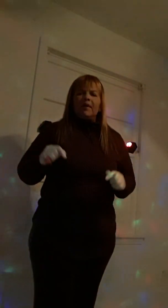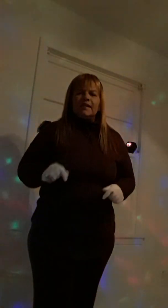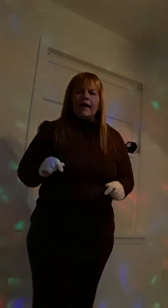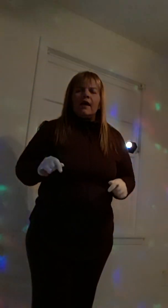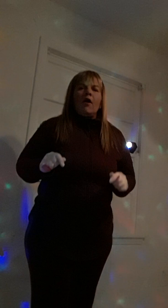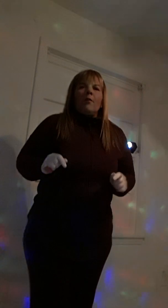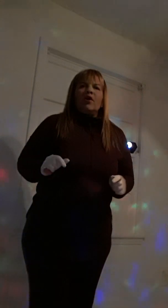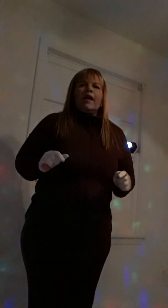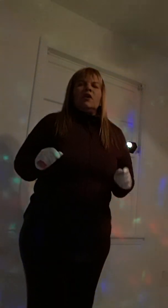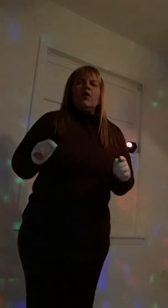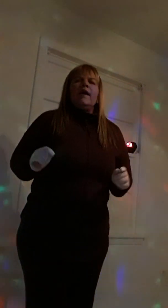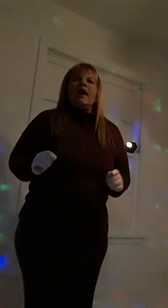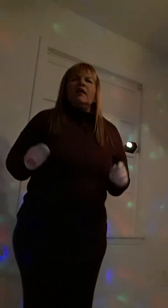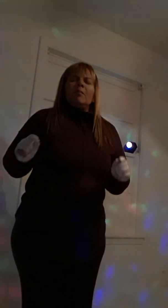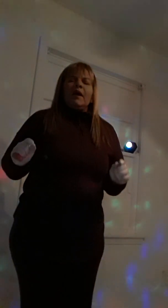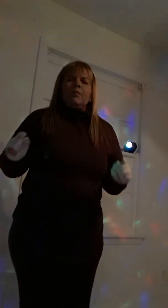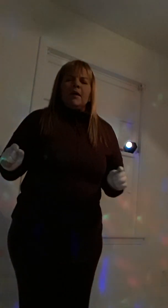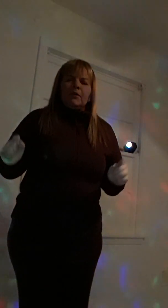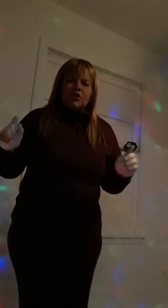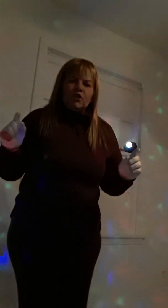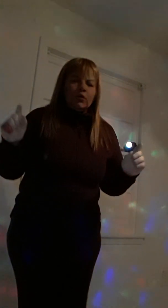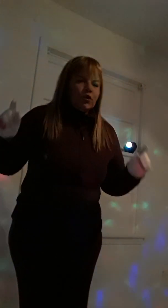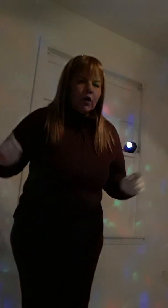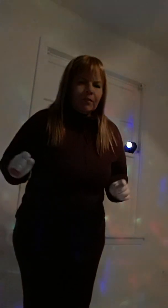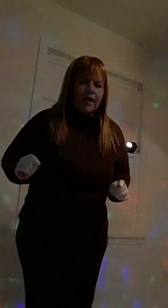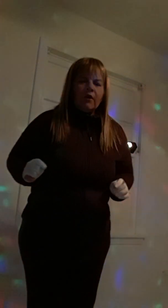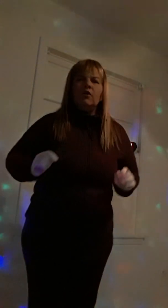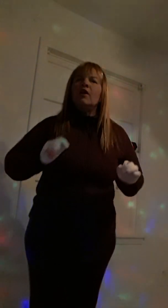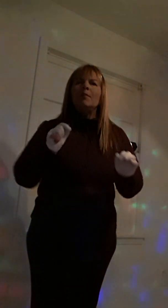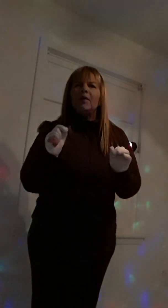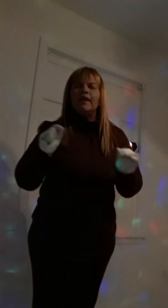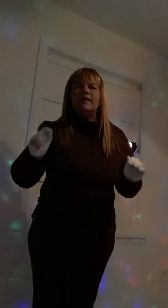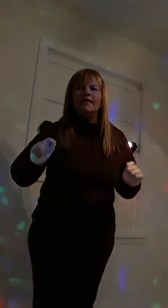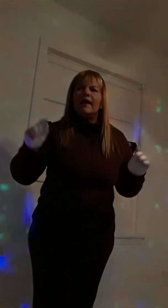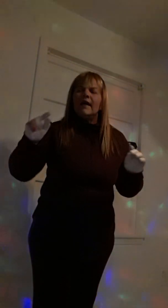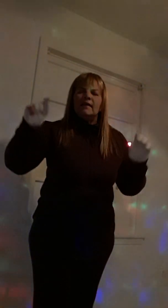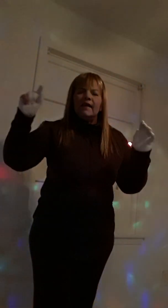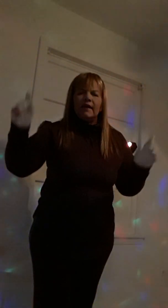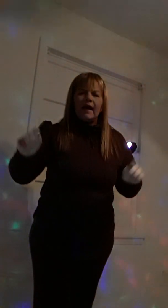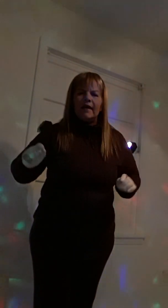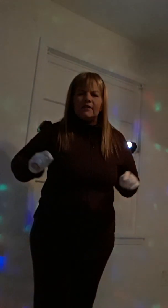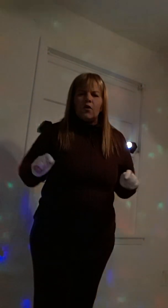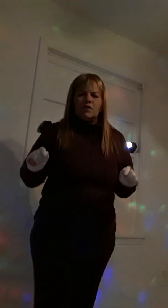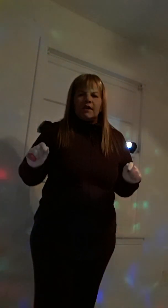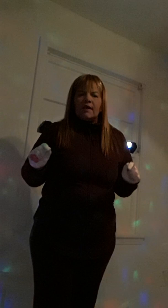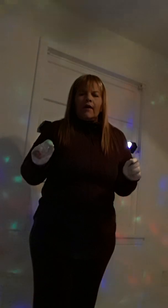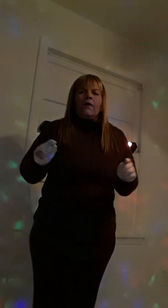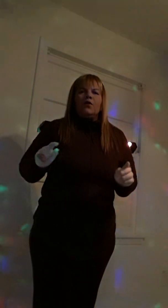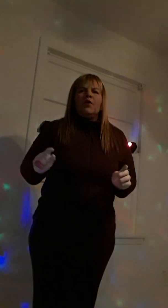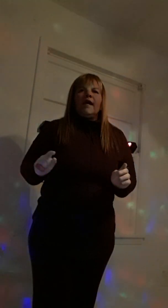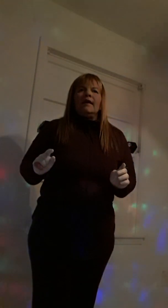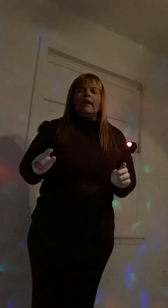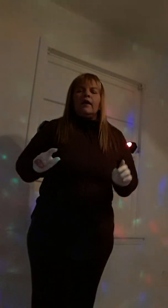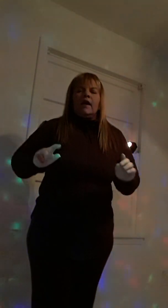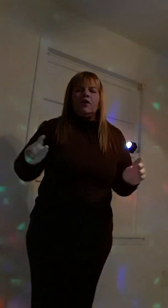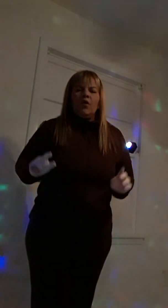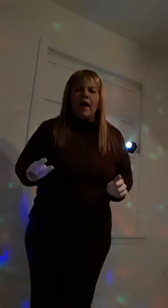pasar, porque you cannot make people to do something. No le puede decir a la gente que haga las cosas. You can and you have